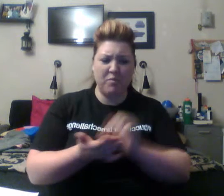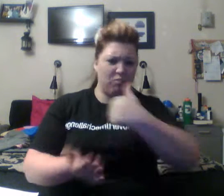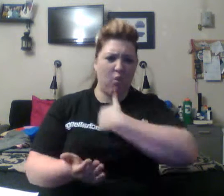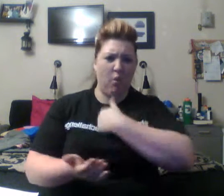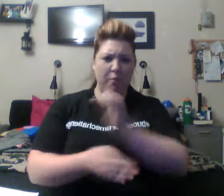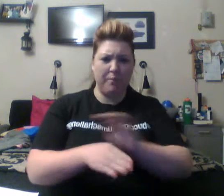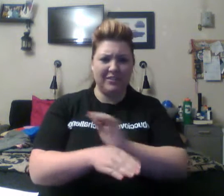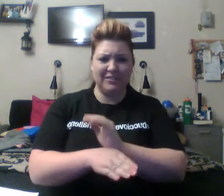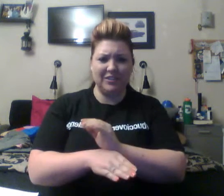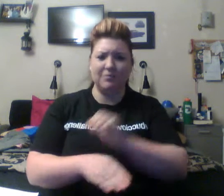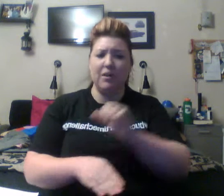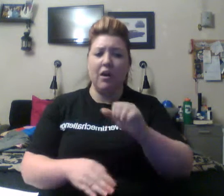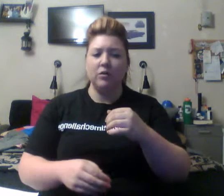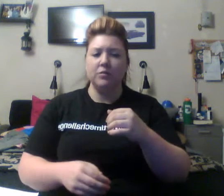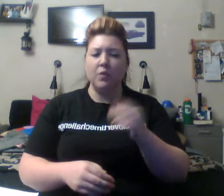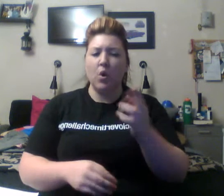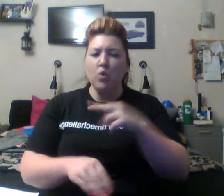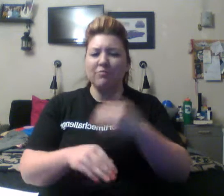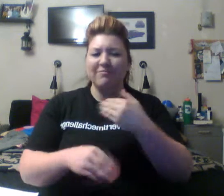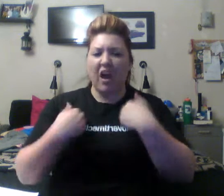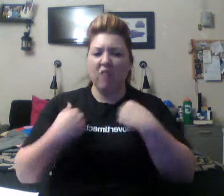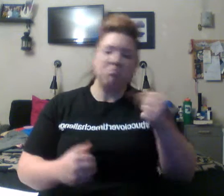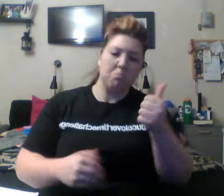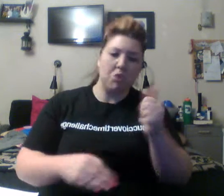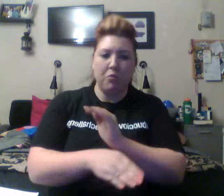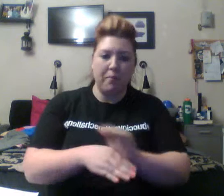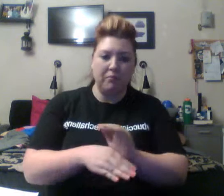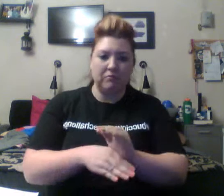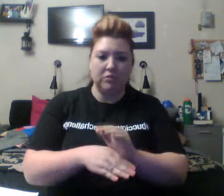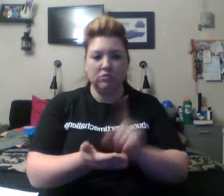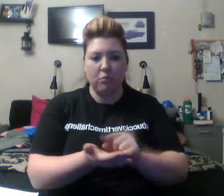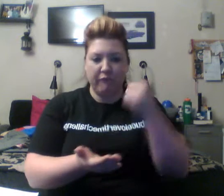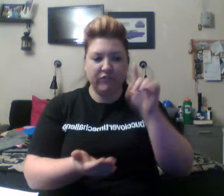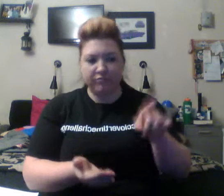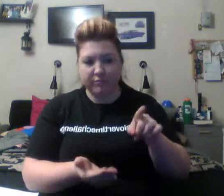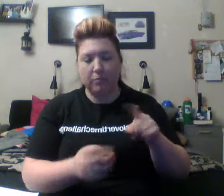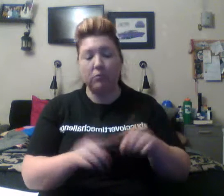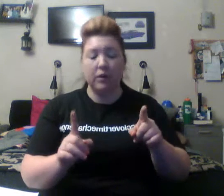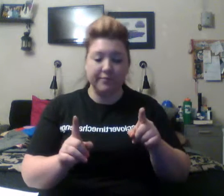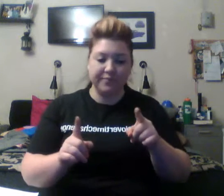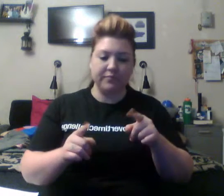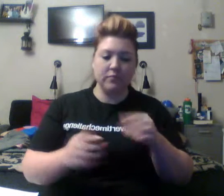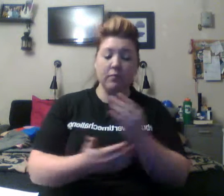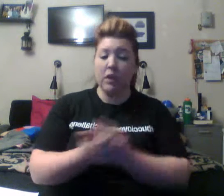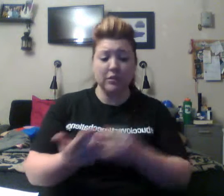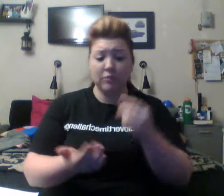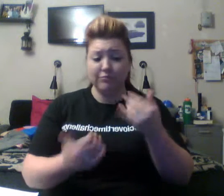have another corporation or other business handle that. But for those that do, you would then go to the printer, and then you put your checks in, feed it into